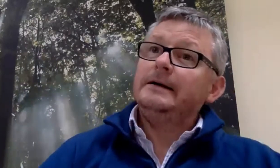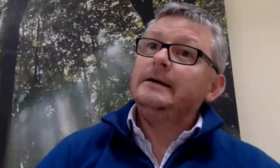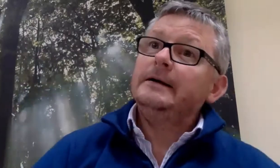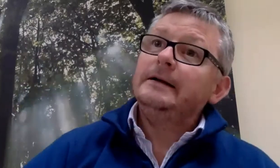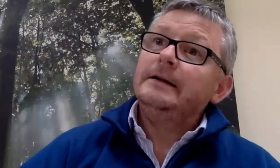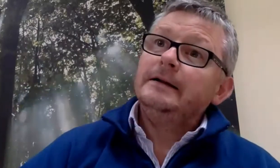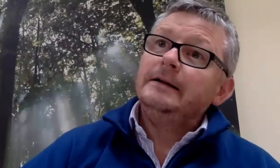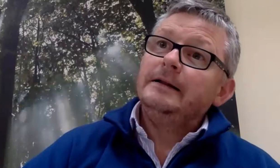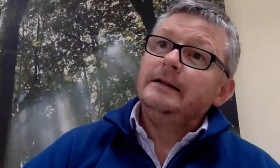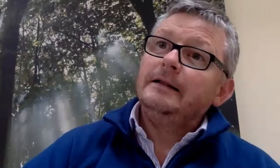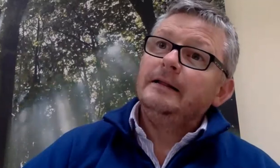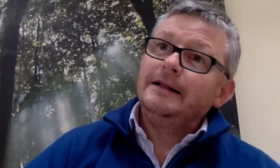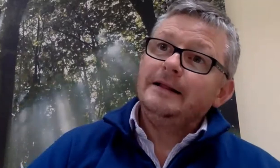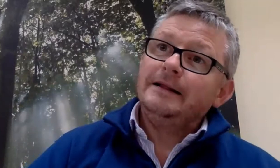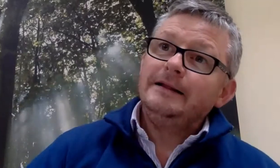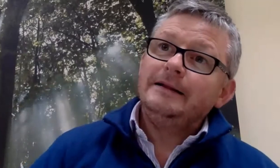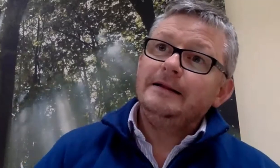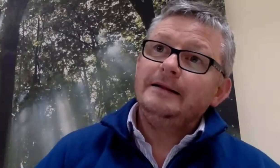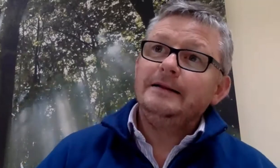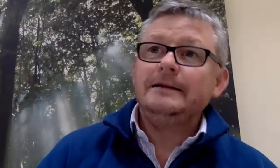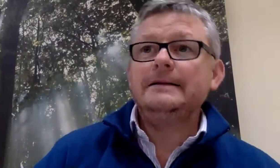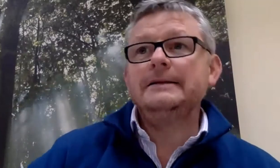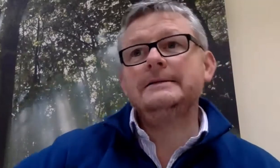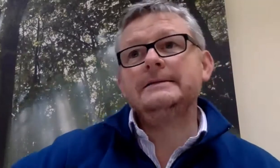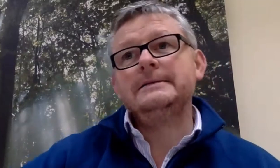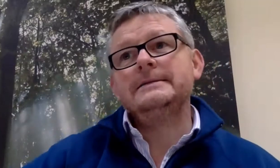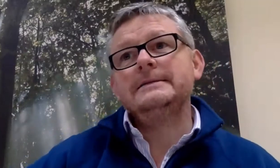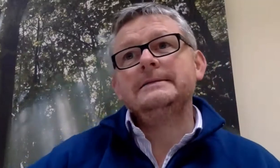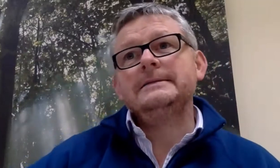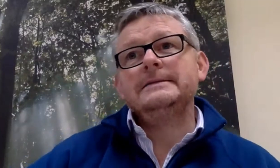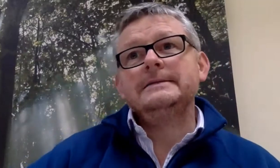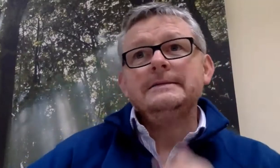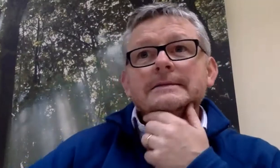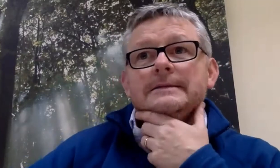ASL presenters have come over and done this for us. So we've done a little bit of that creativity on the other side of the pond.